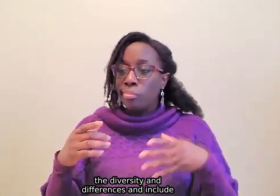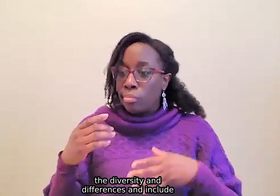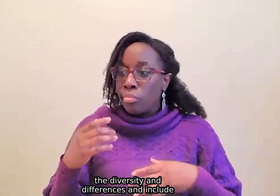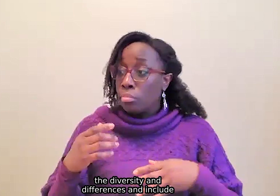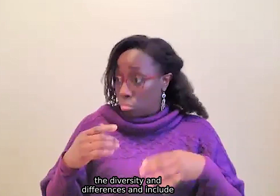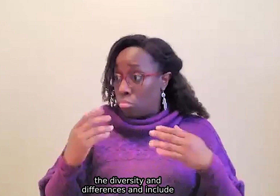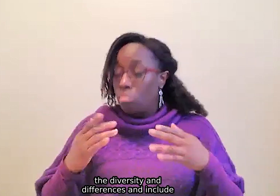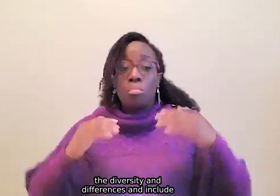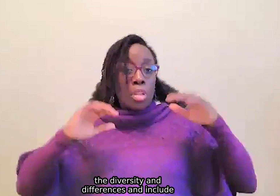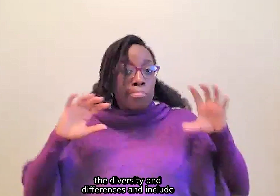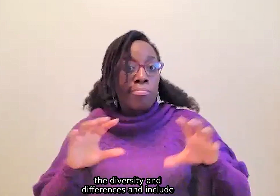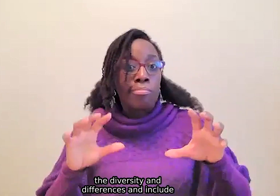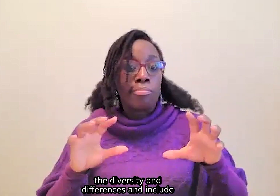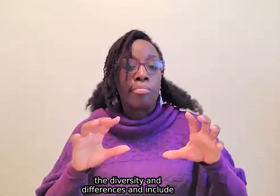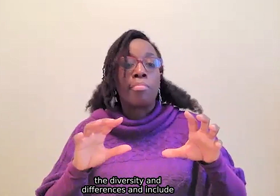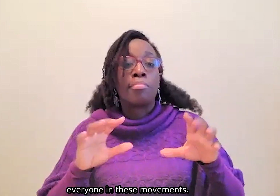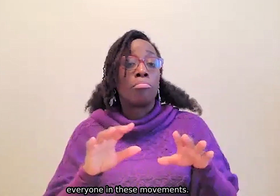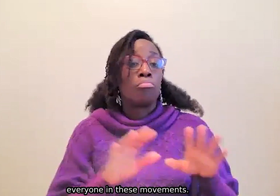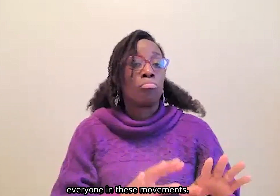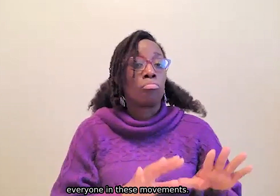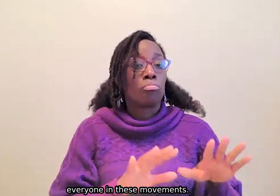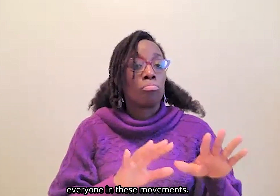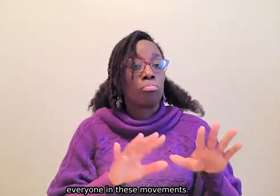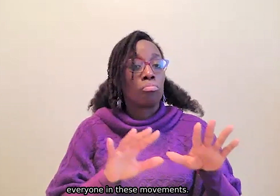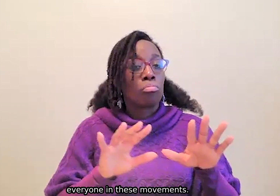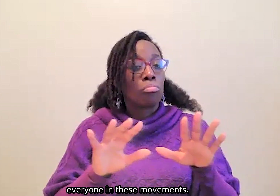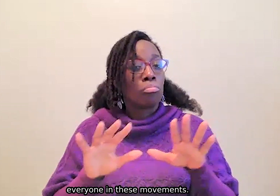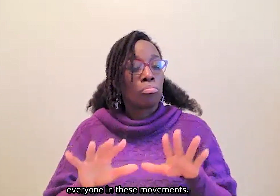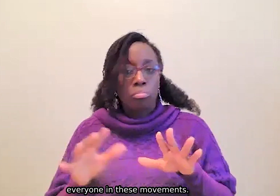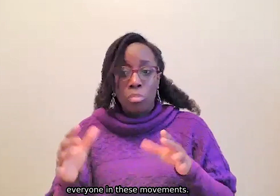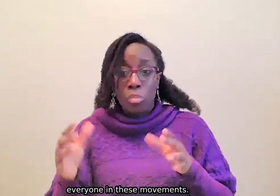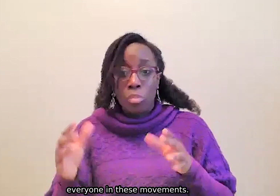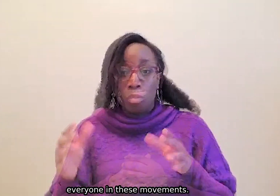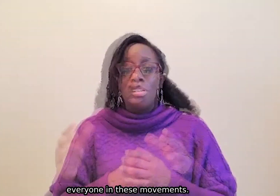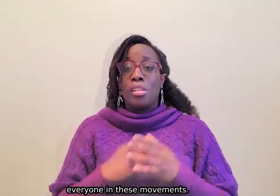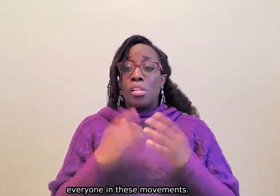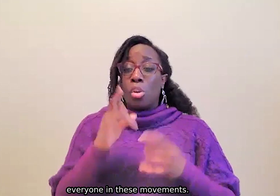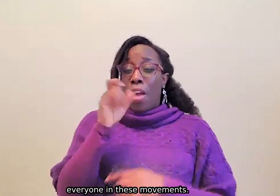and differences and include everyone in these movements.